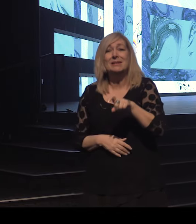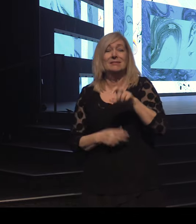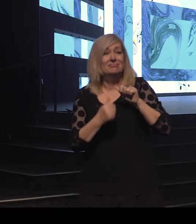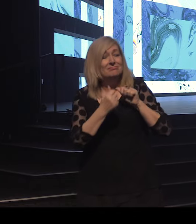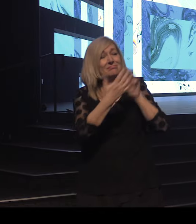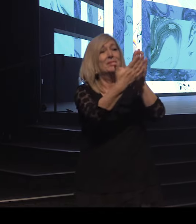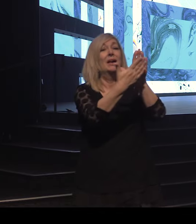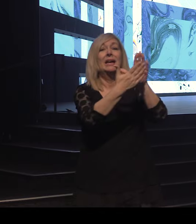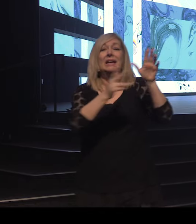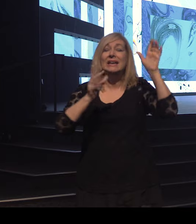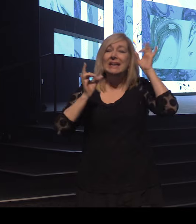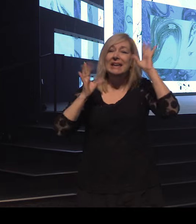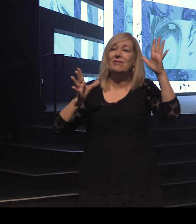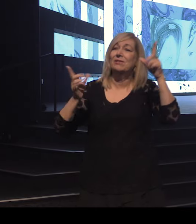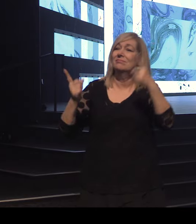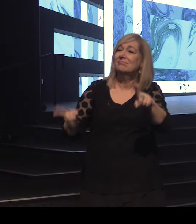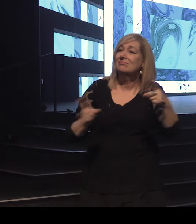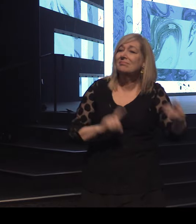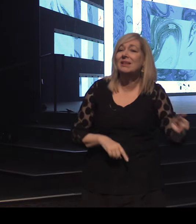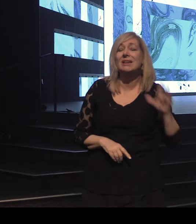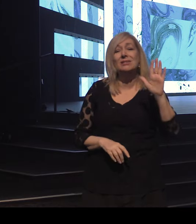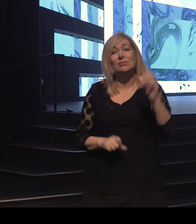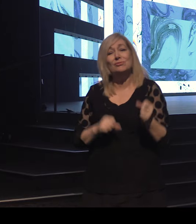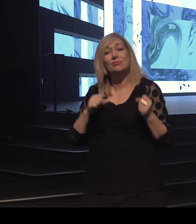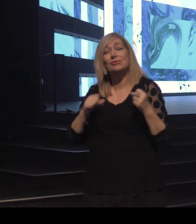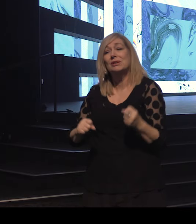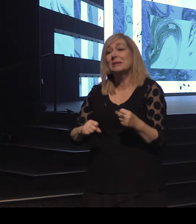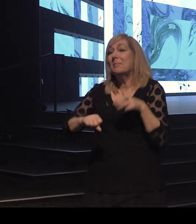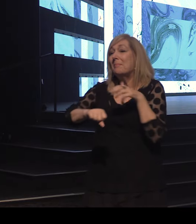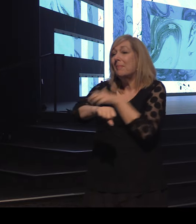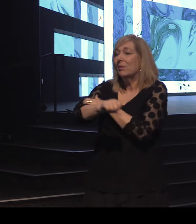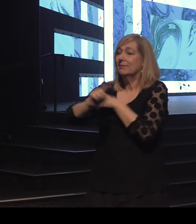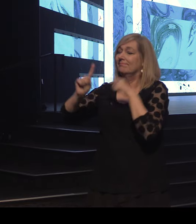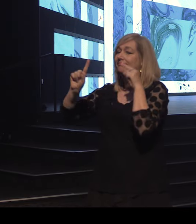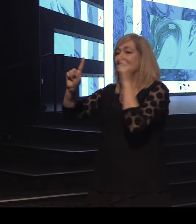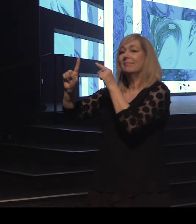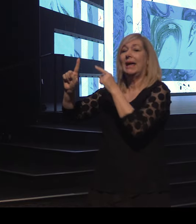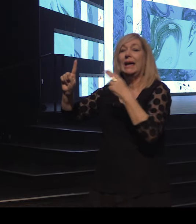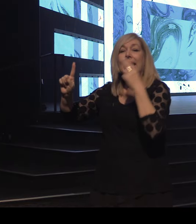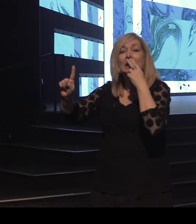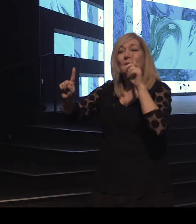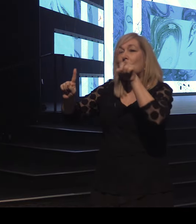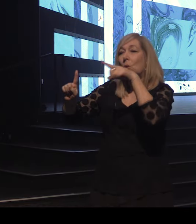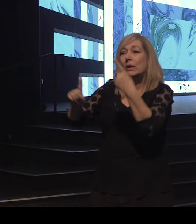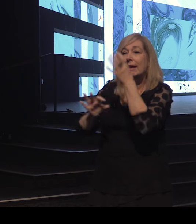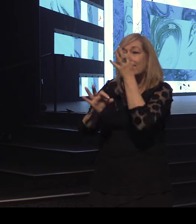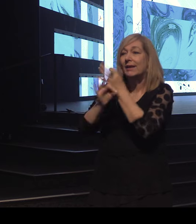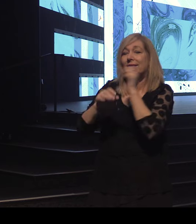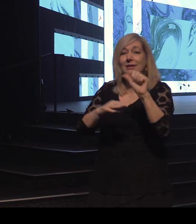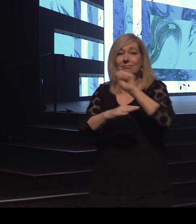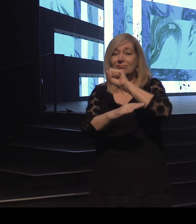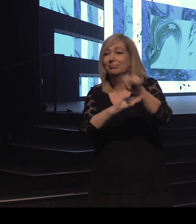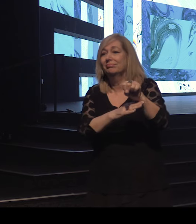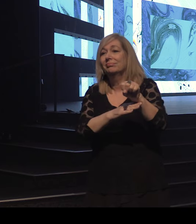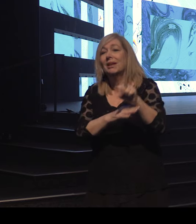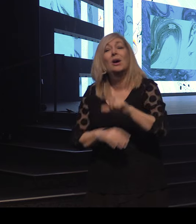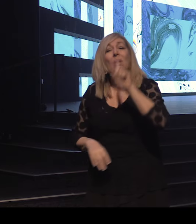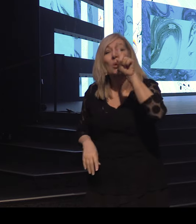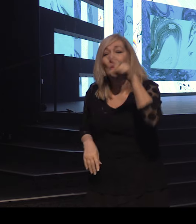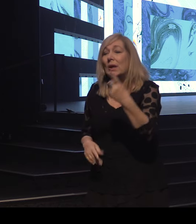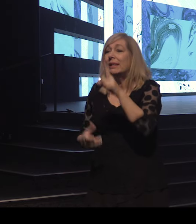where it is strongest, and its greatest power is Hitler. Only faith can reawaken Europe.